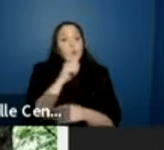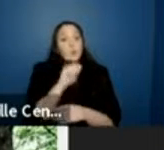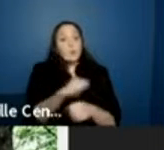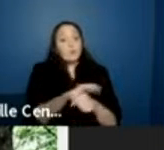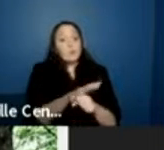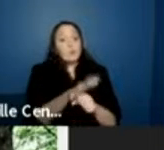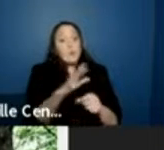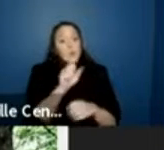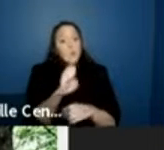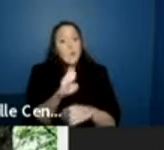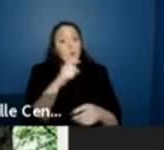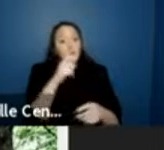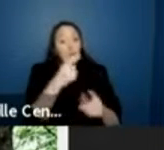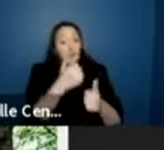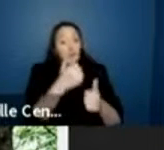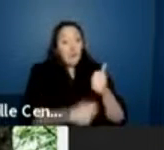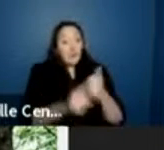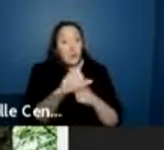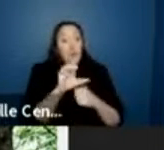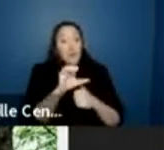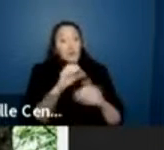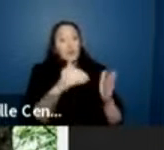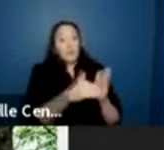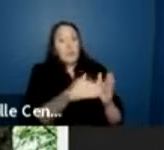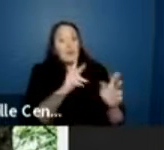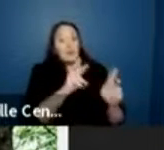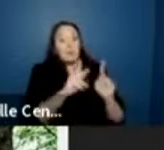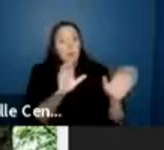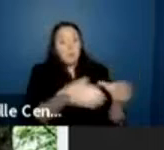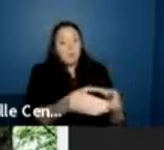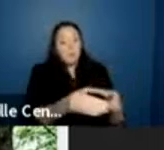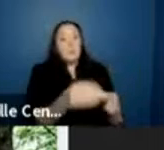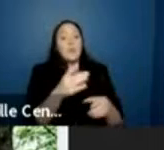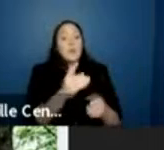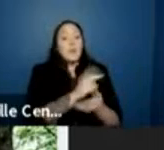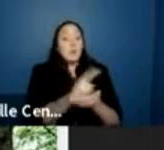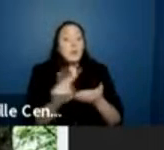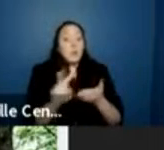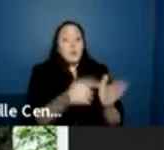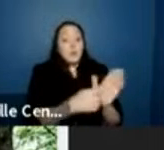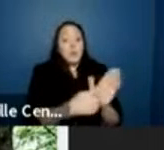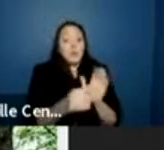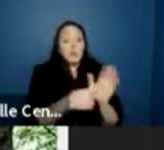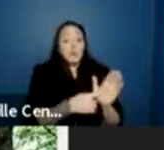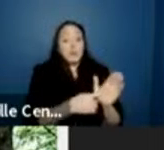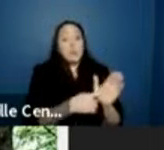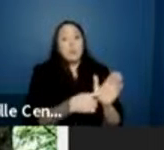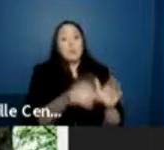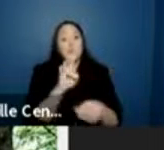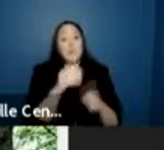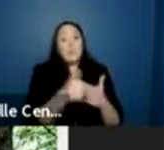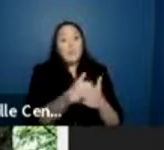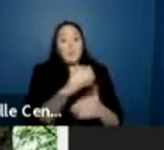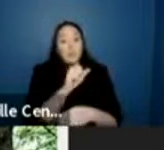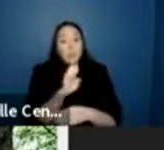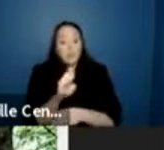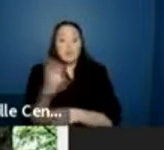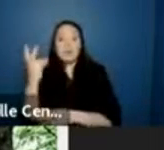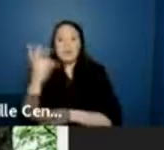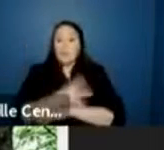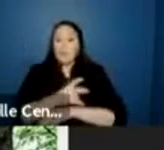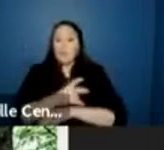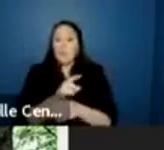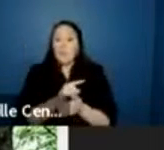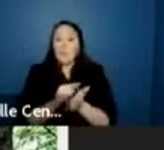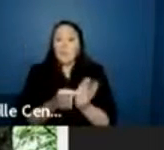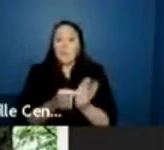100,000 population. As of yesterday, our 14-day trend line shows 17 new cases per 100,000, and our 7-day trend line